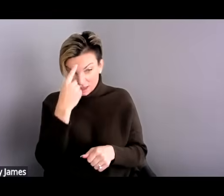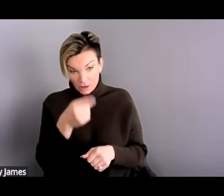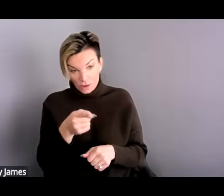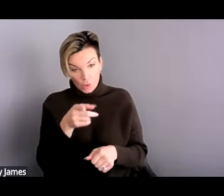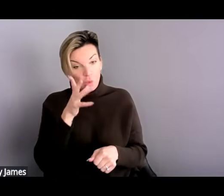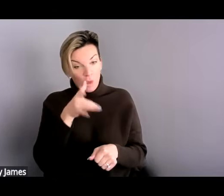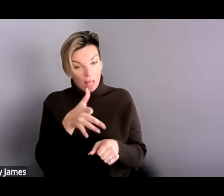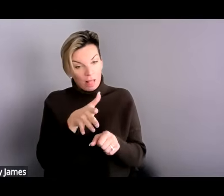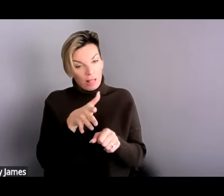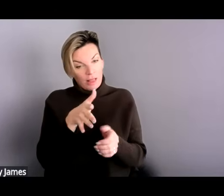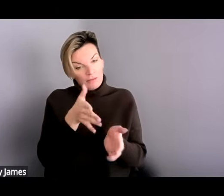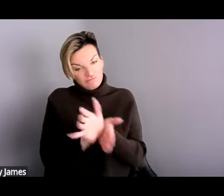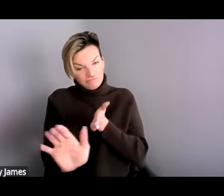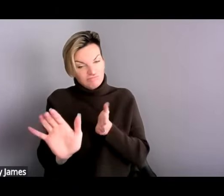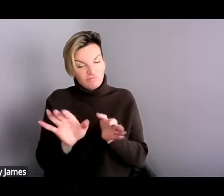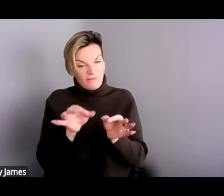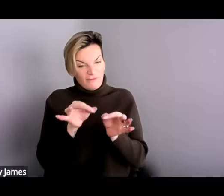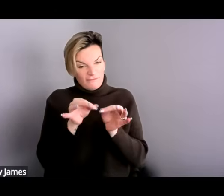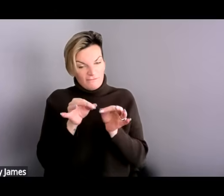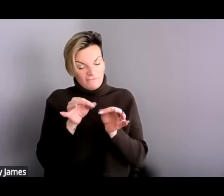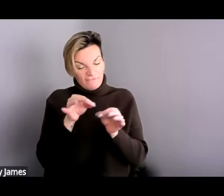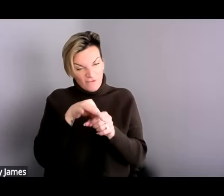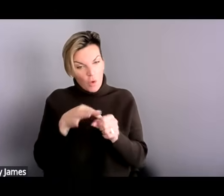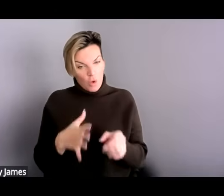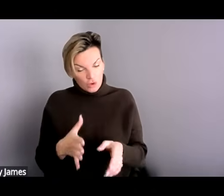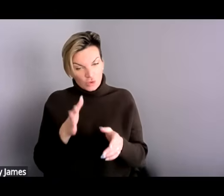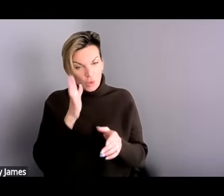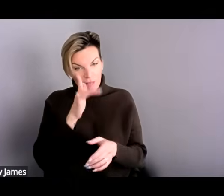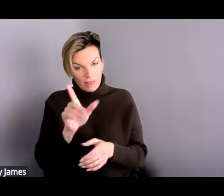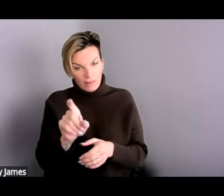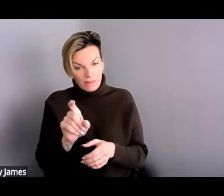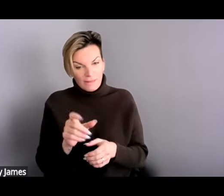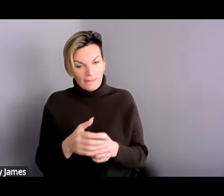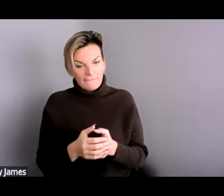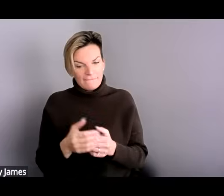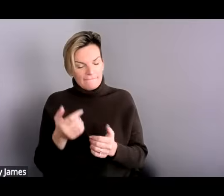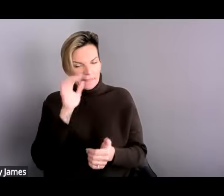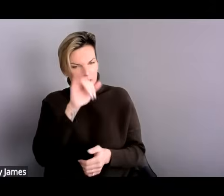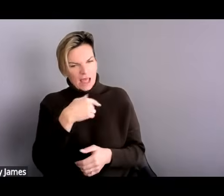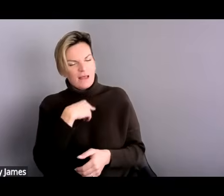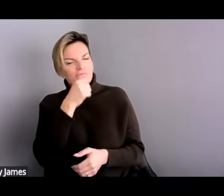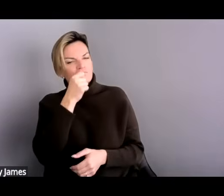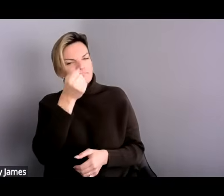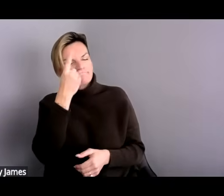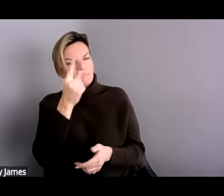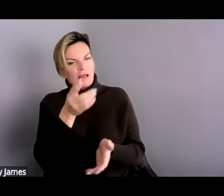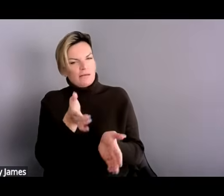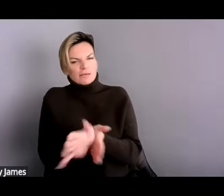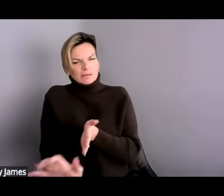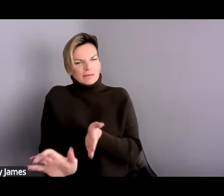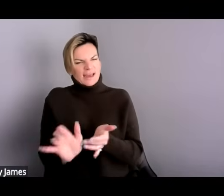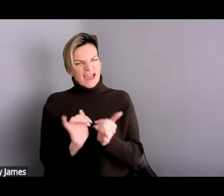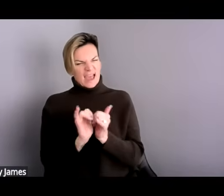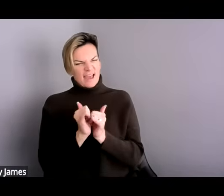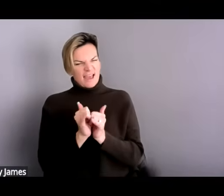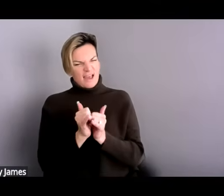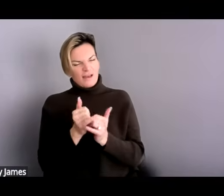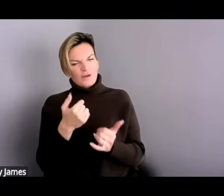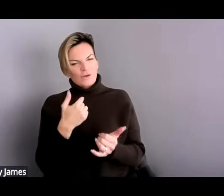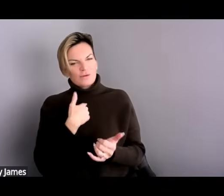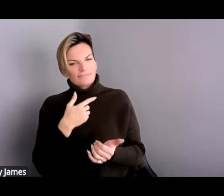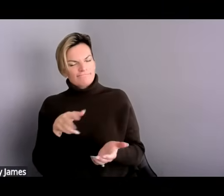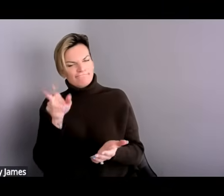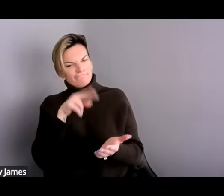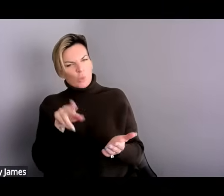yours? Yeah, absolutely. How though? That's what I want to delve into because I'm struggling with